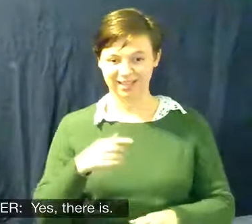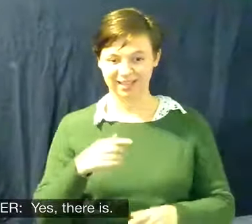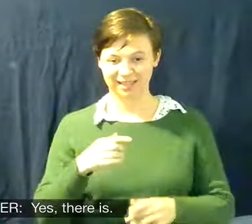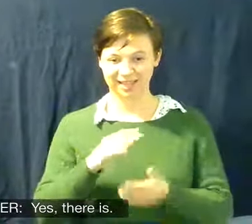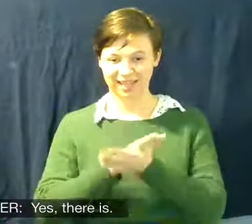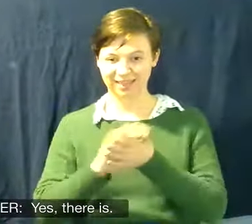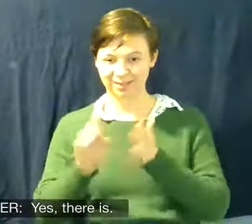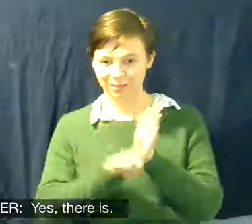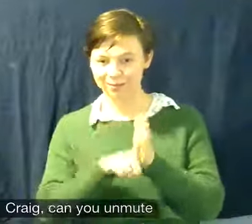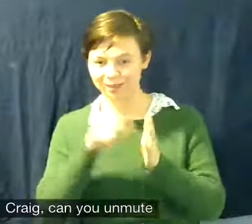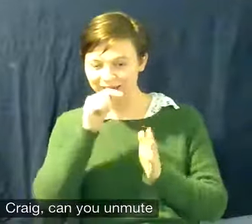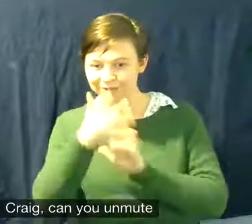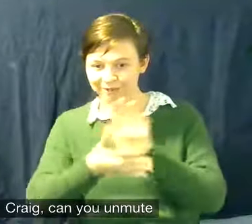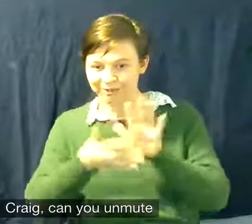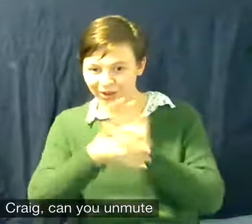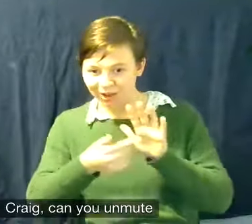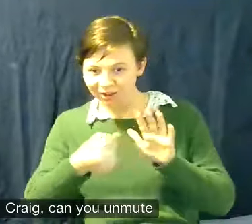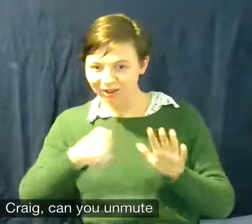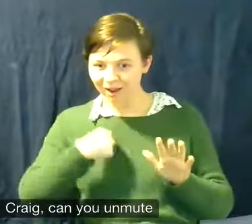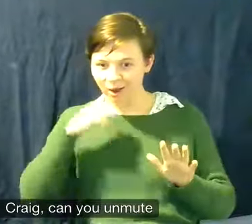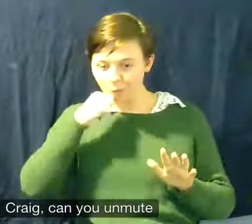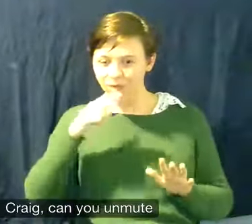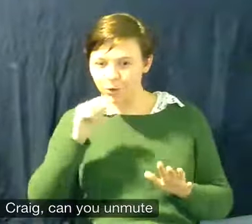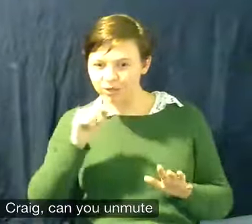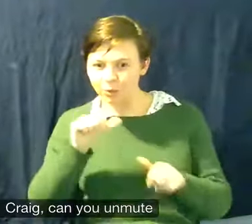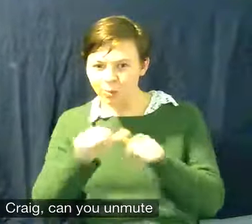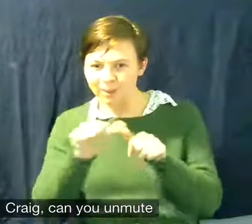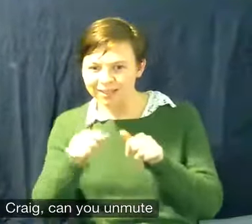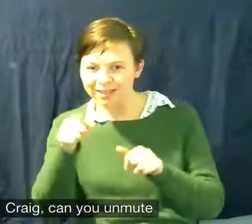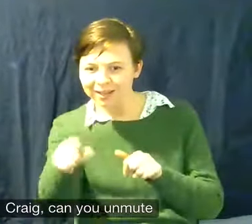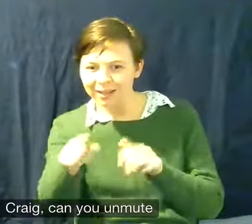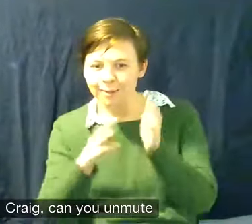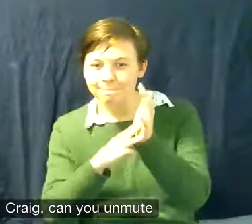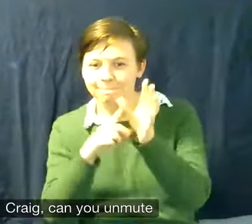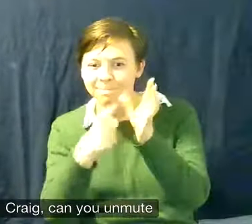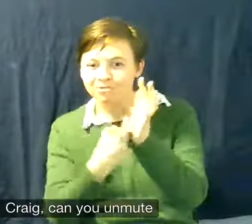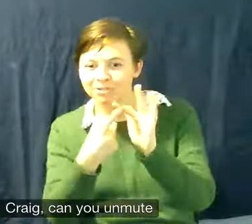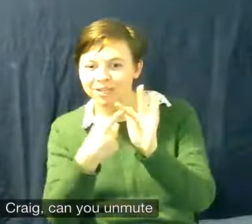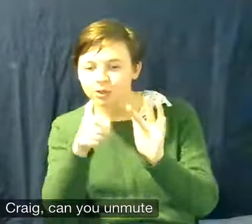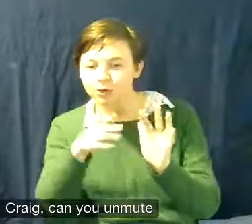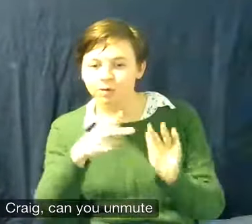Kate can voice. Is that okay? Or is it better if Marie voices?